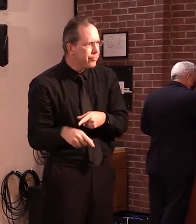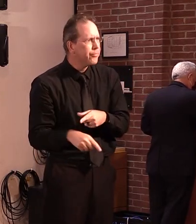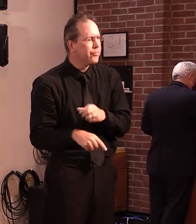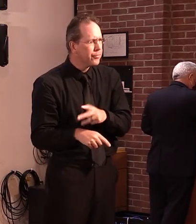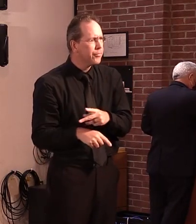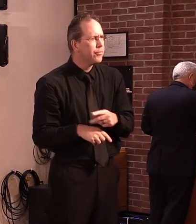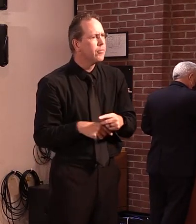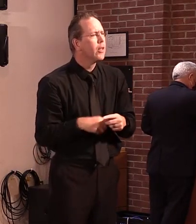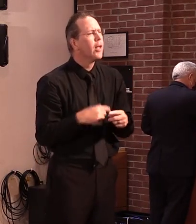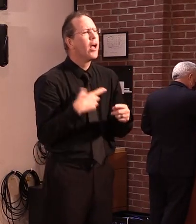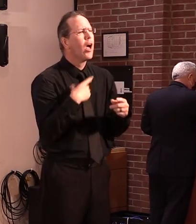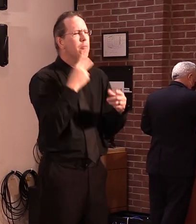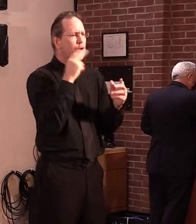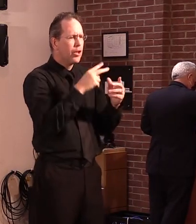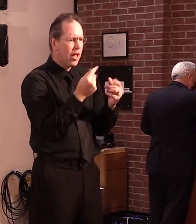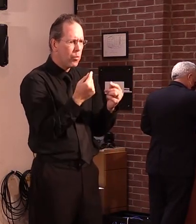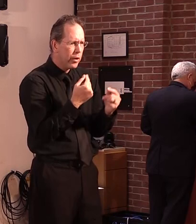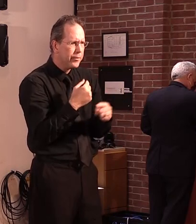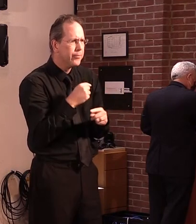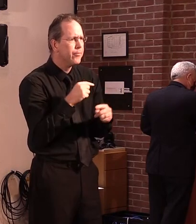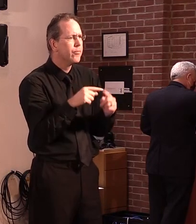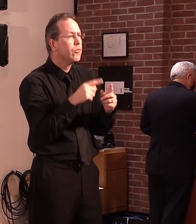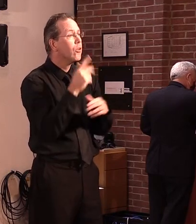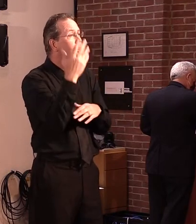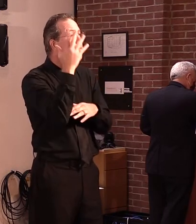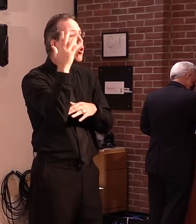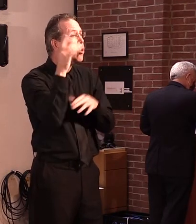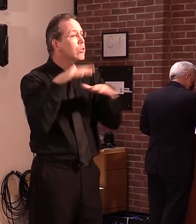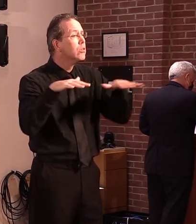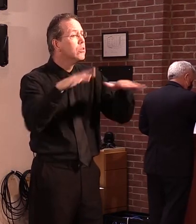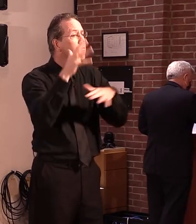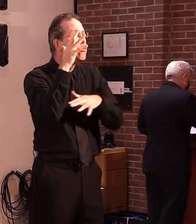forest fragmentation and recreational trails.